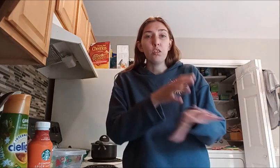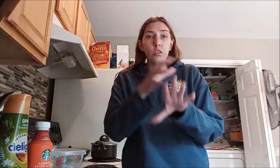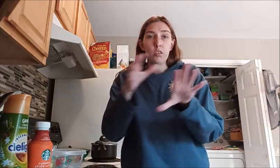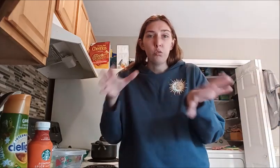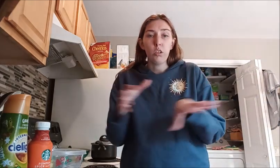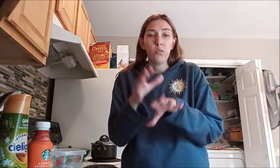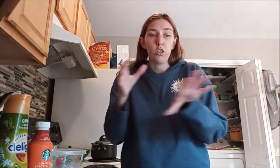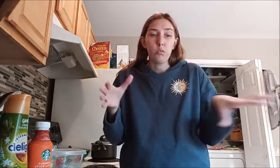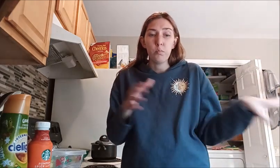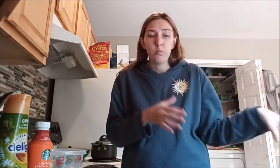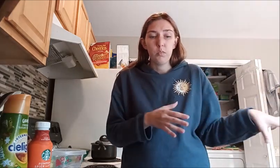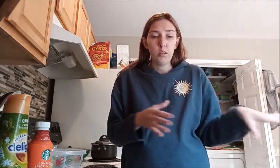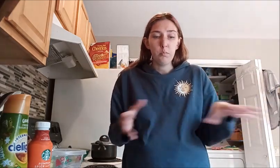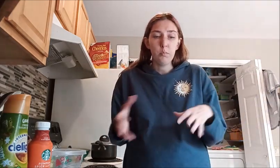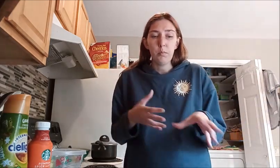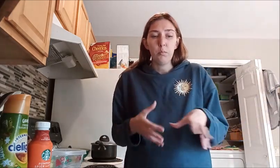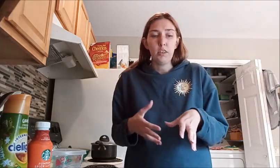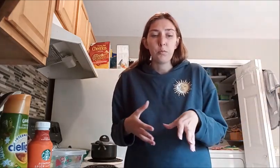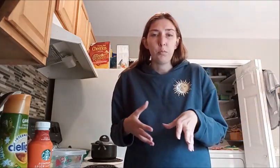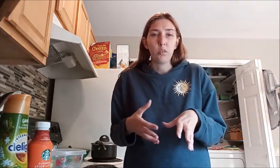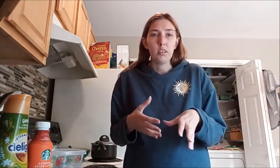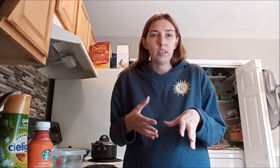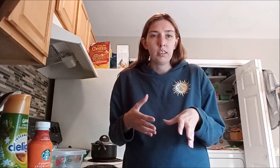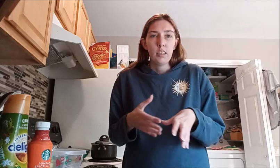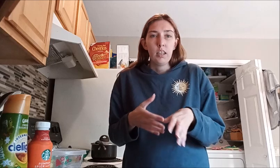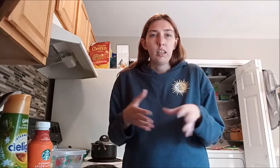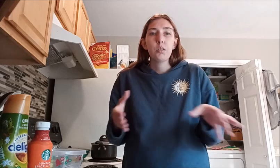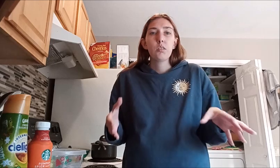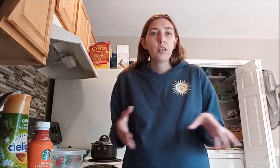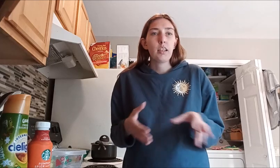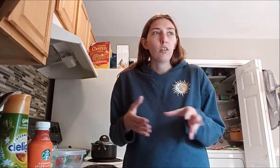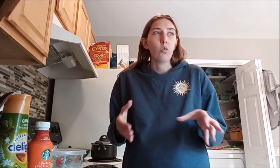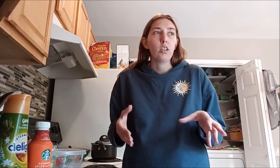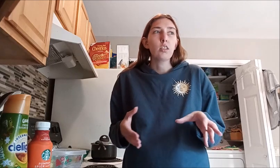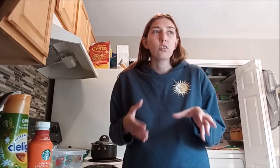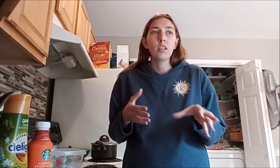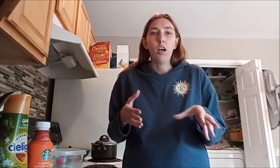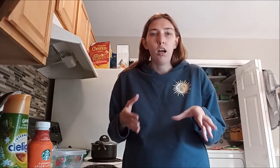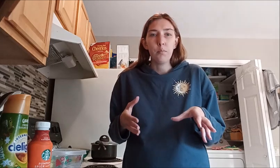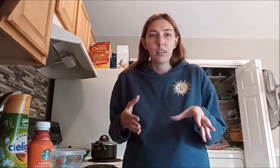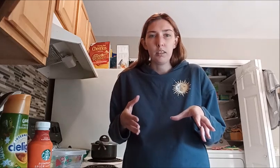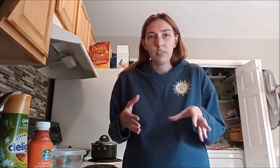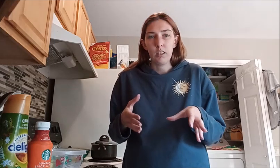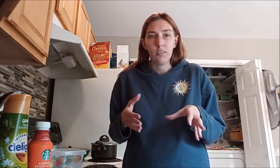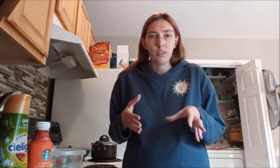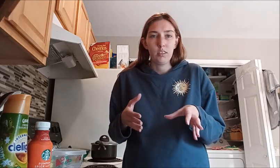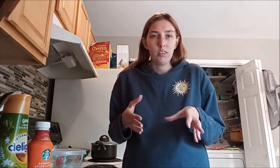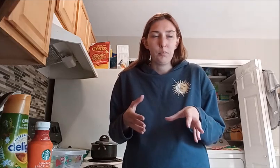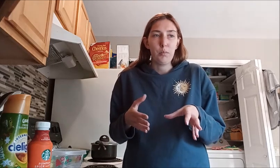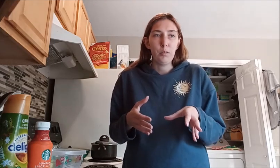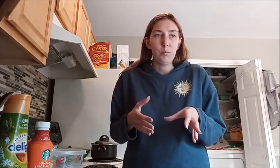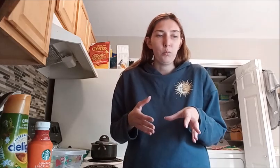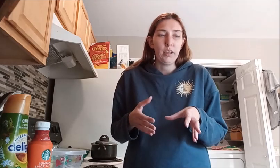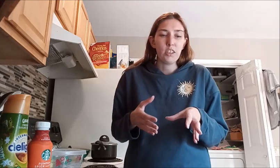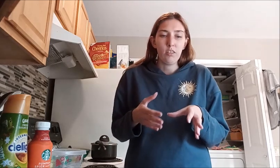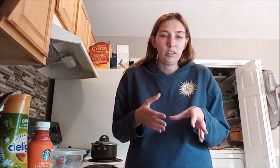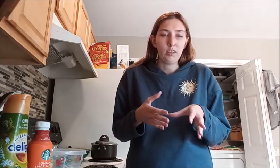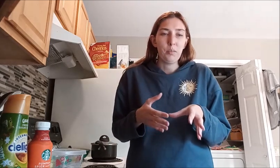used solely for the minimum wage people, because, like, especially if it's California, you cannot make a living off minimum wage. I don't think you can make